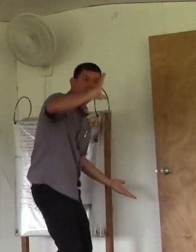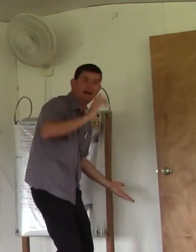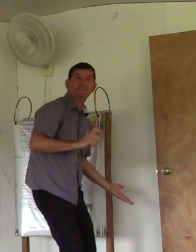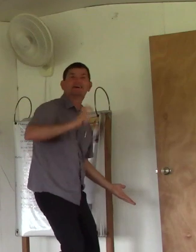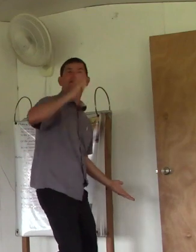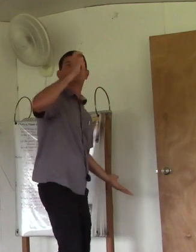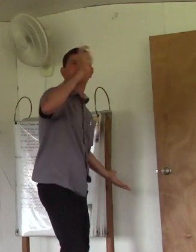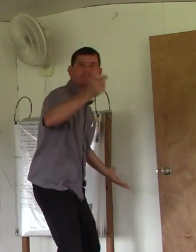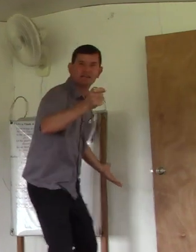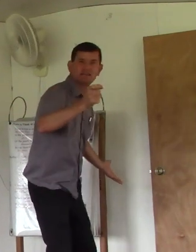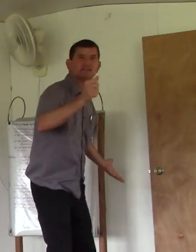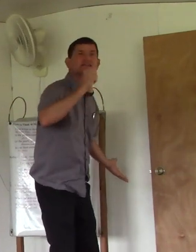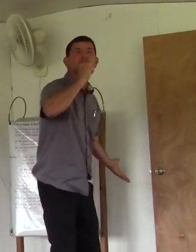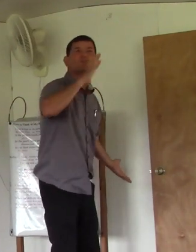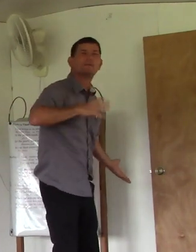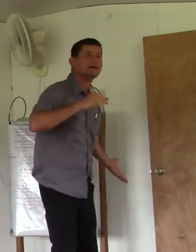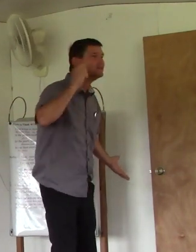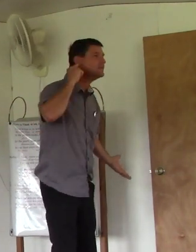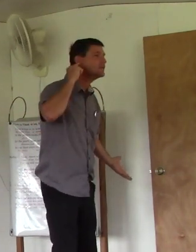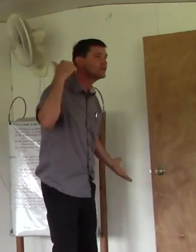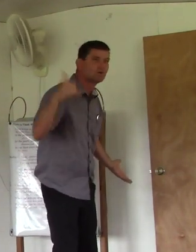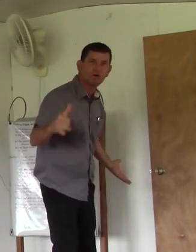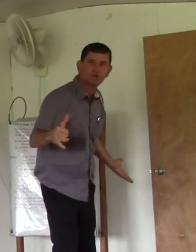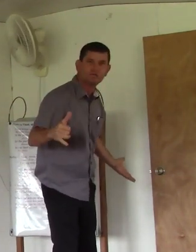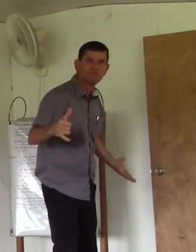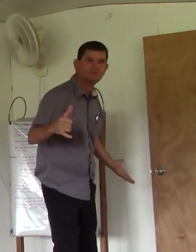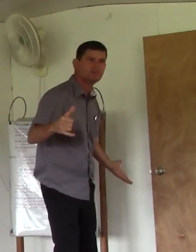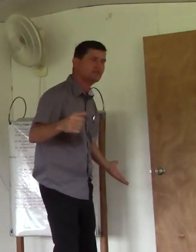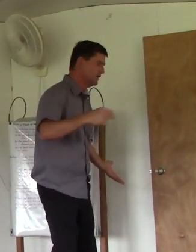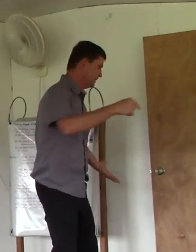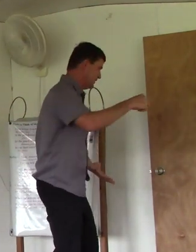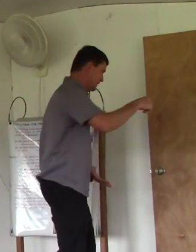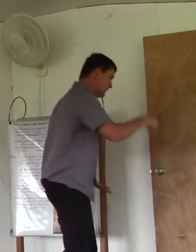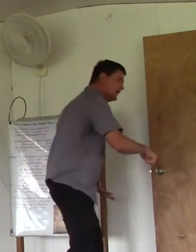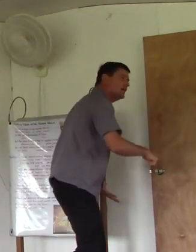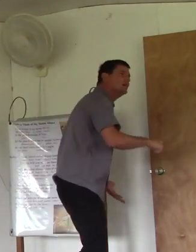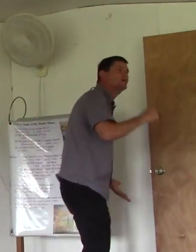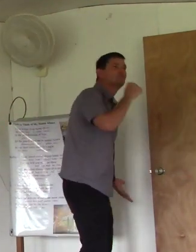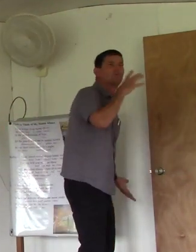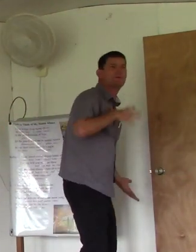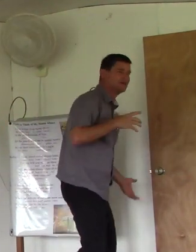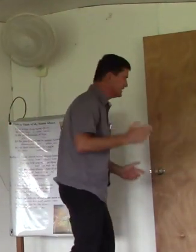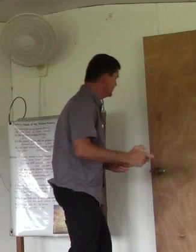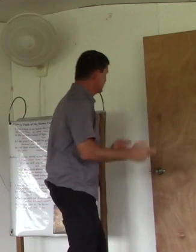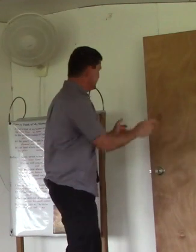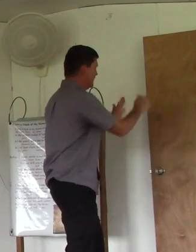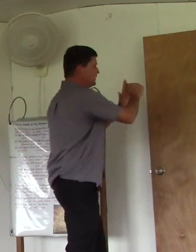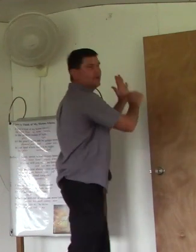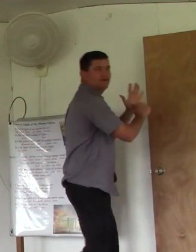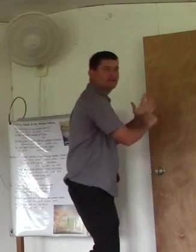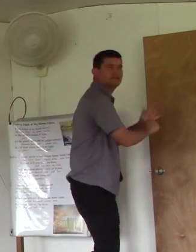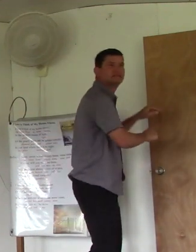God had given the women gold. And here, the women gave to Aaron, and